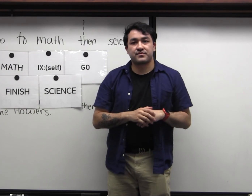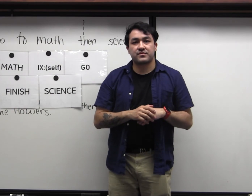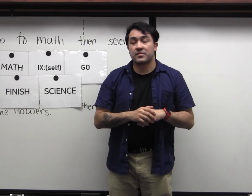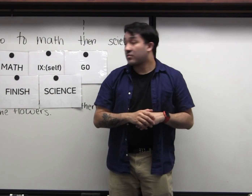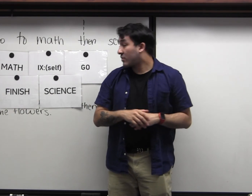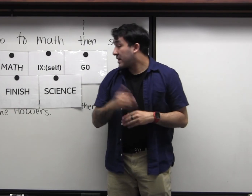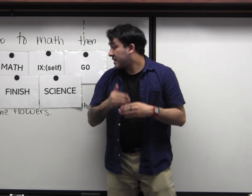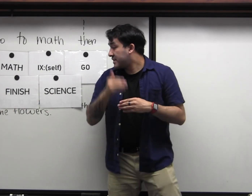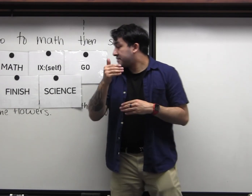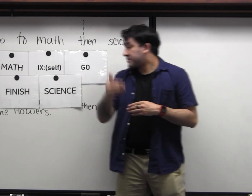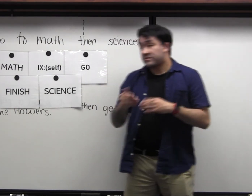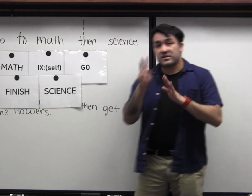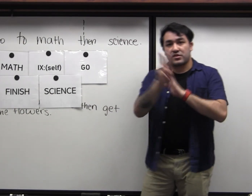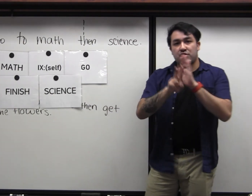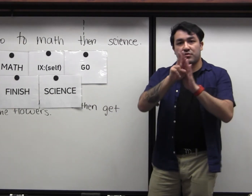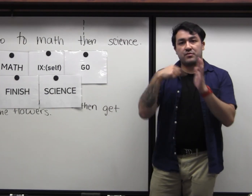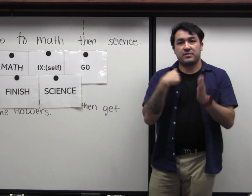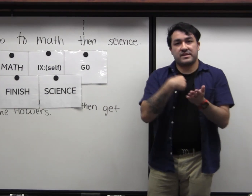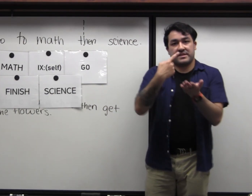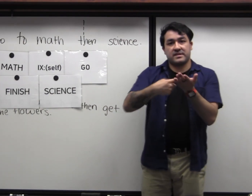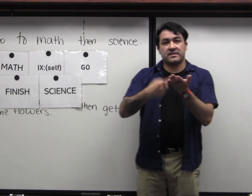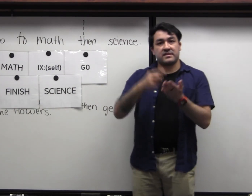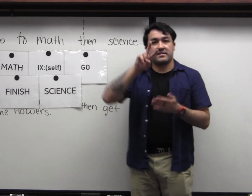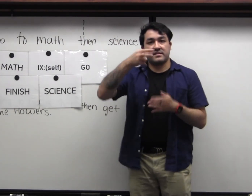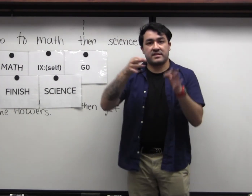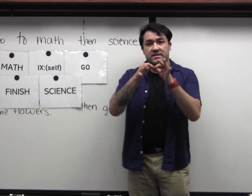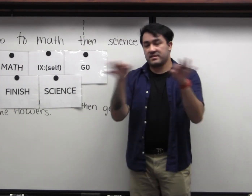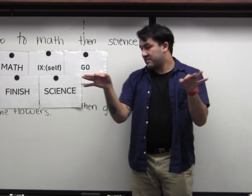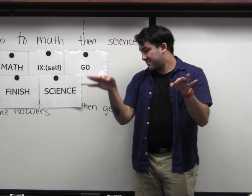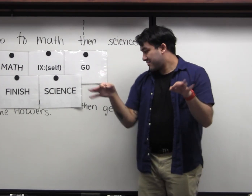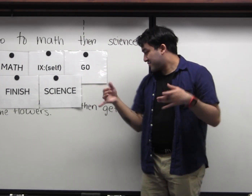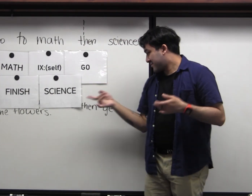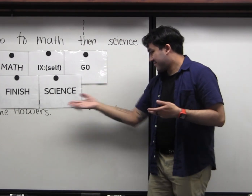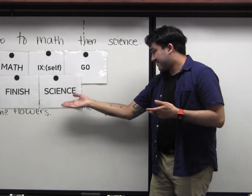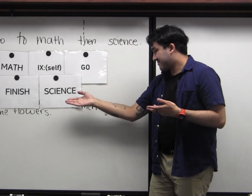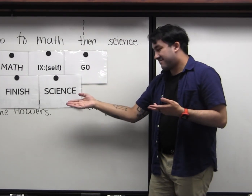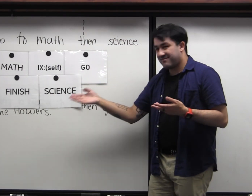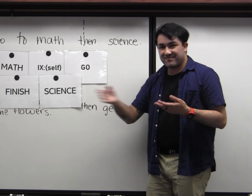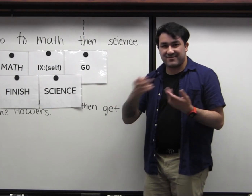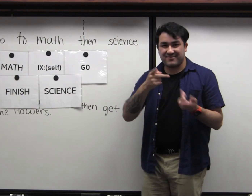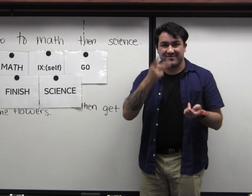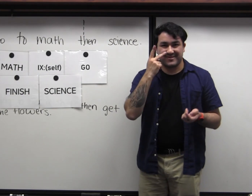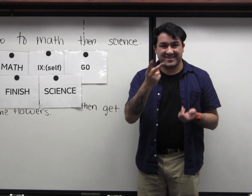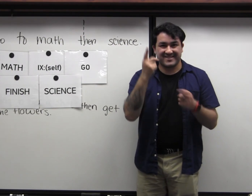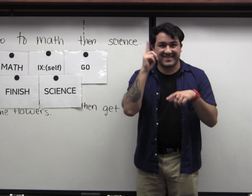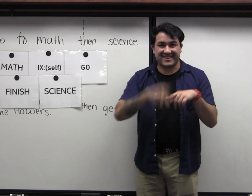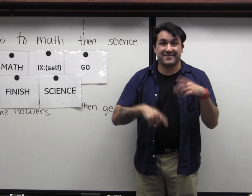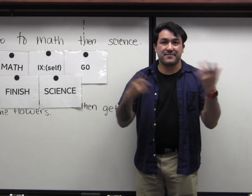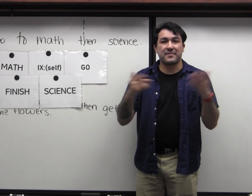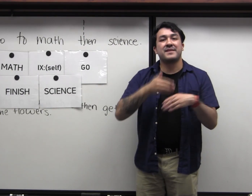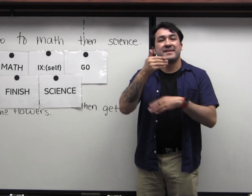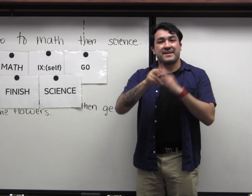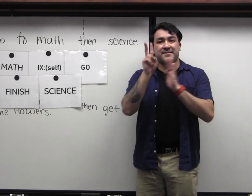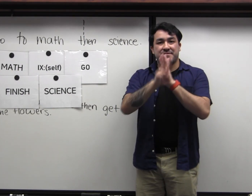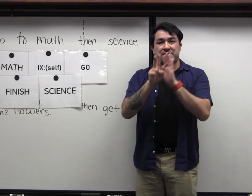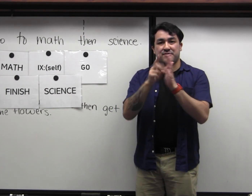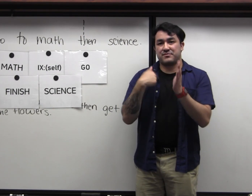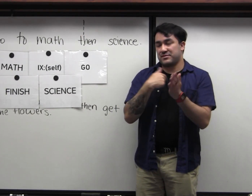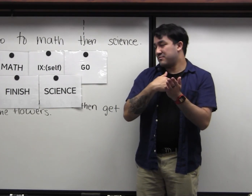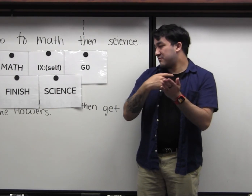and you're not going to go backwards. Okay, so in the next video, we're going to talk about the second sentence, which is, well, you can't see it anymore, but